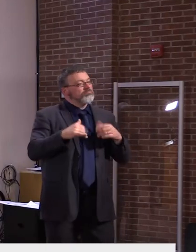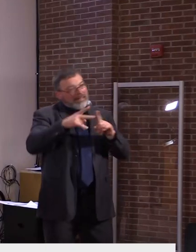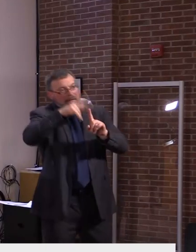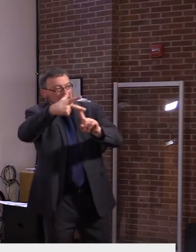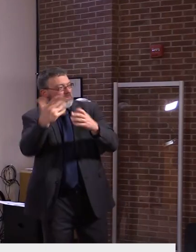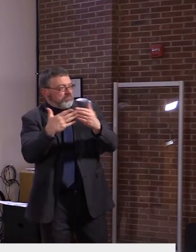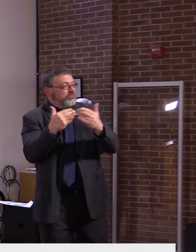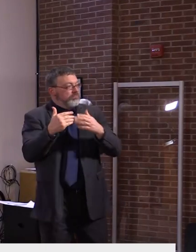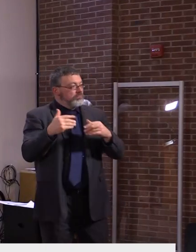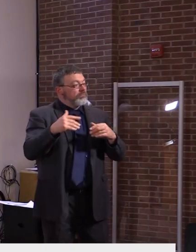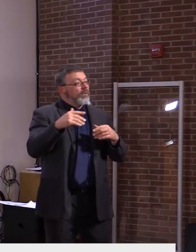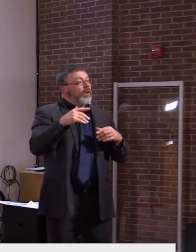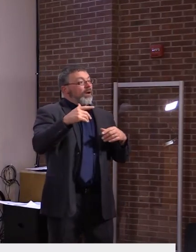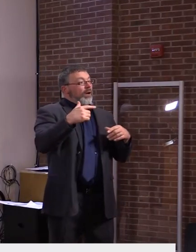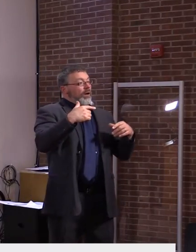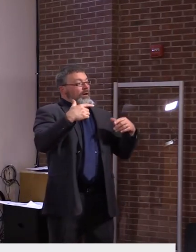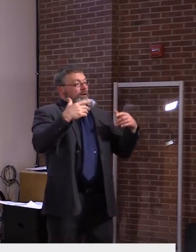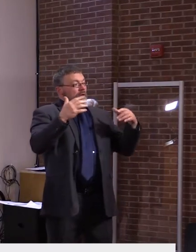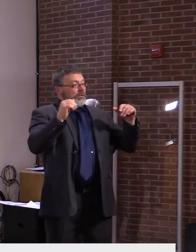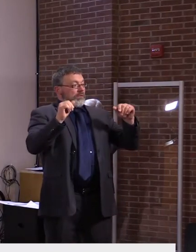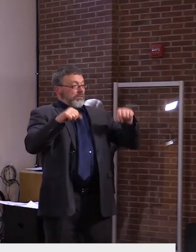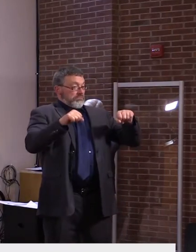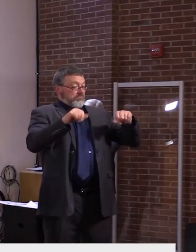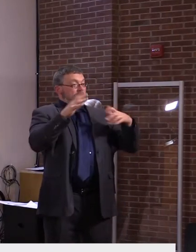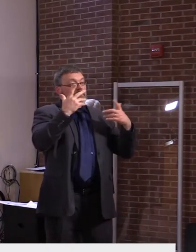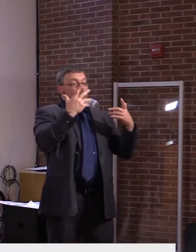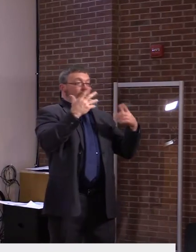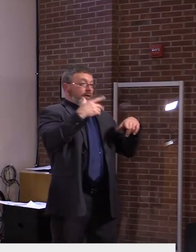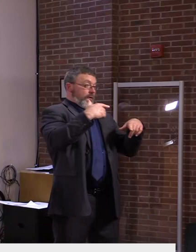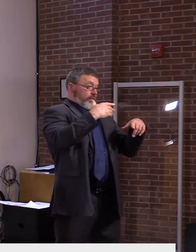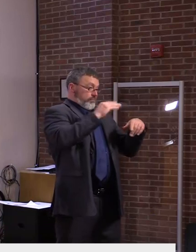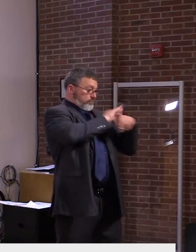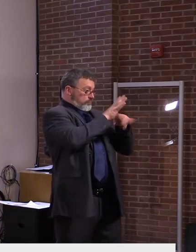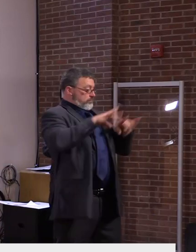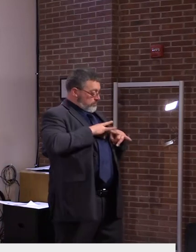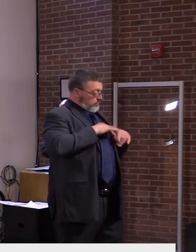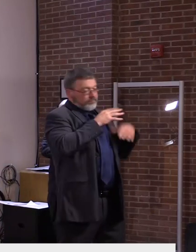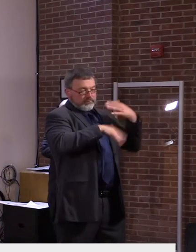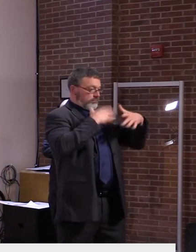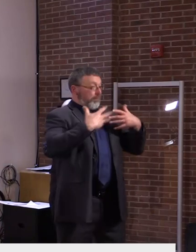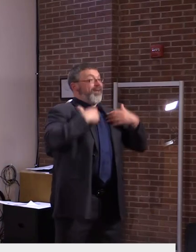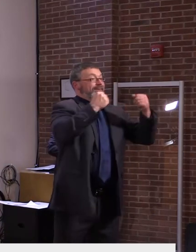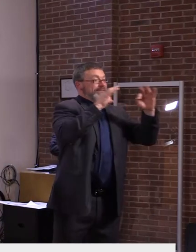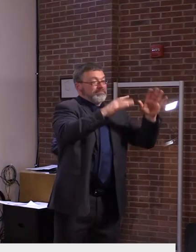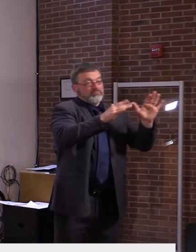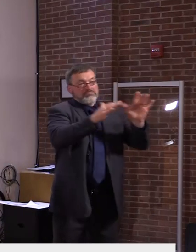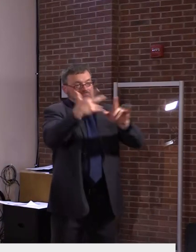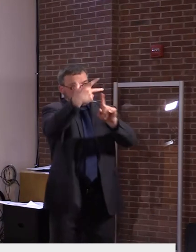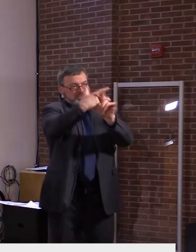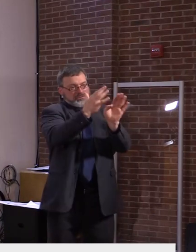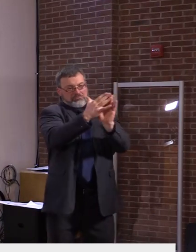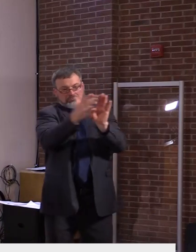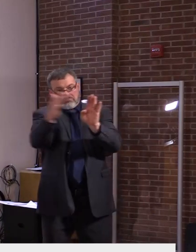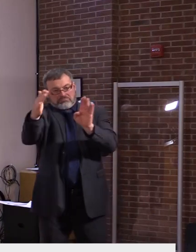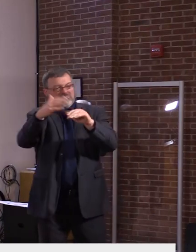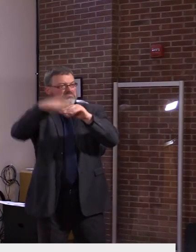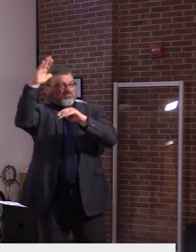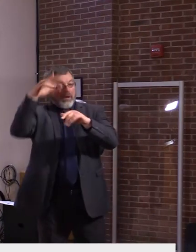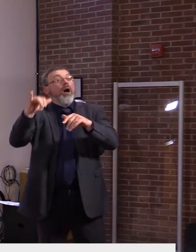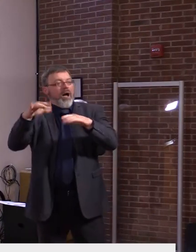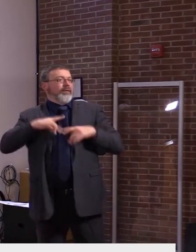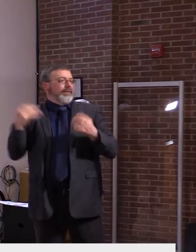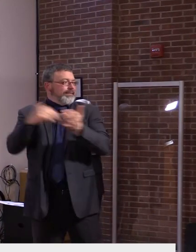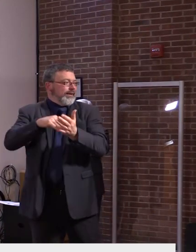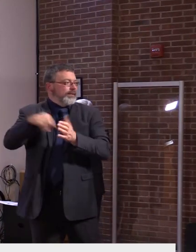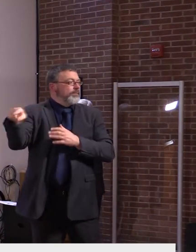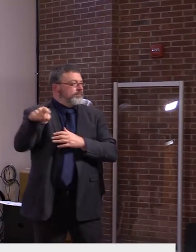3 months go by, and suddenly they present with a similar infection. So let me tell you about the challenges of